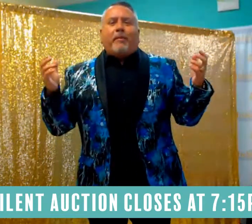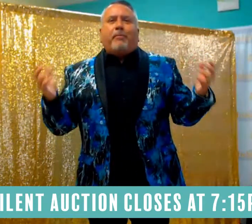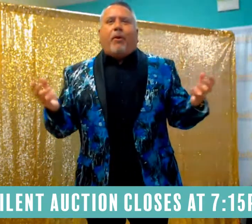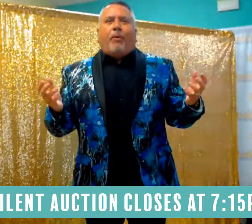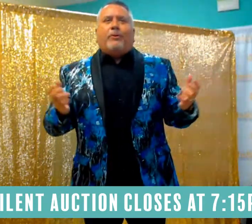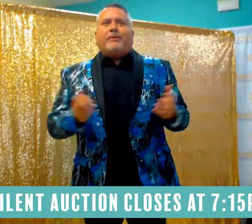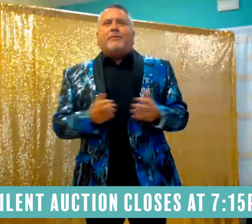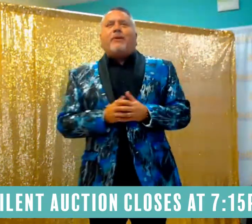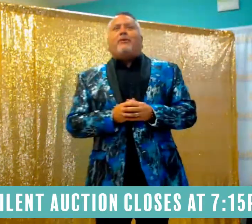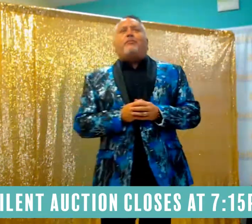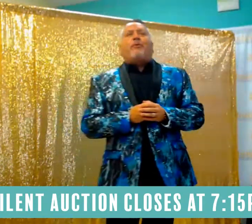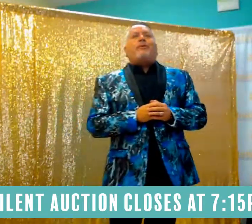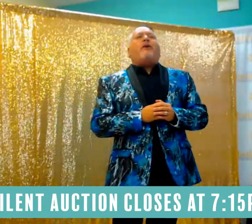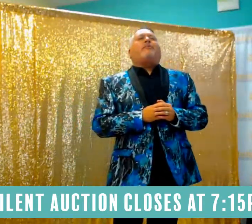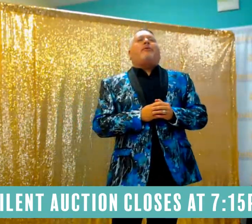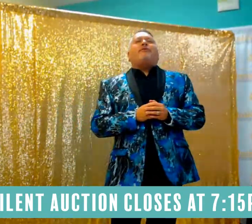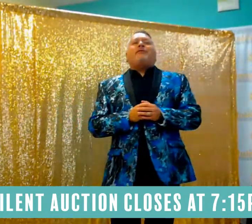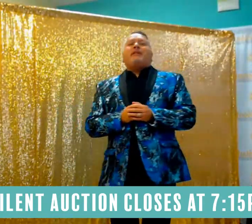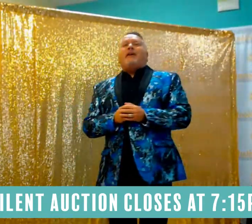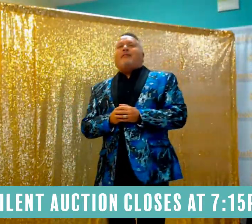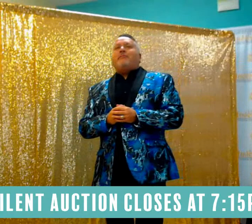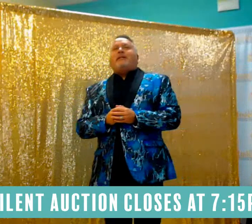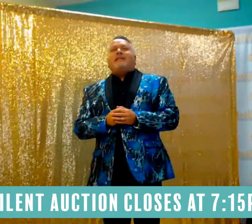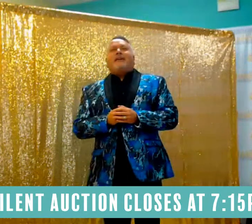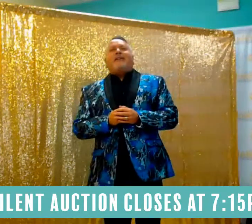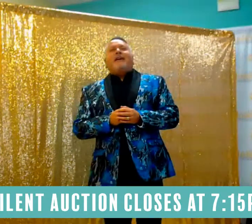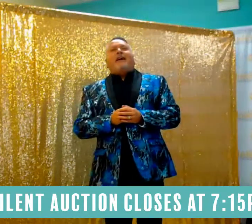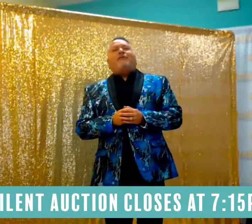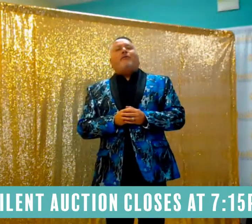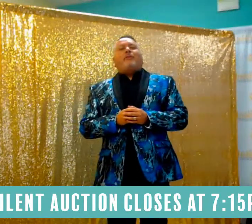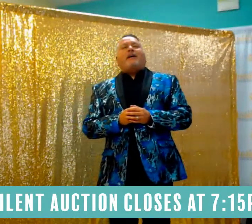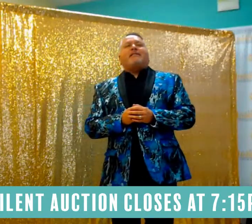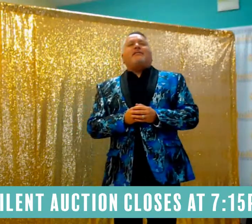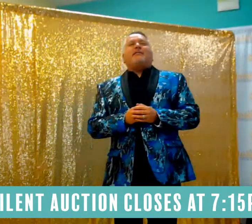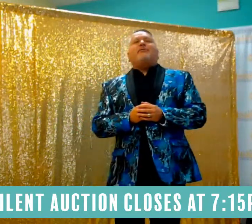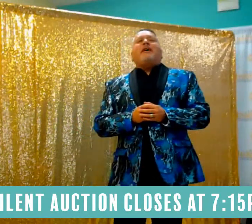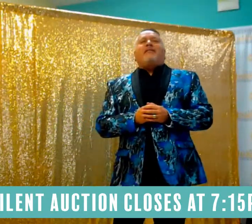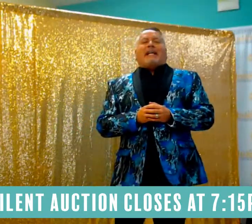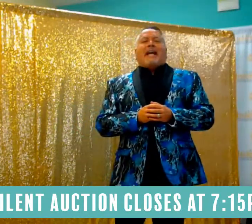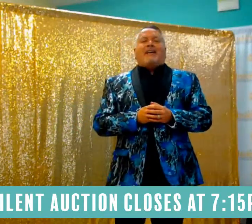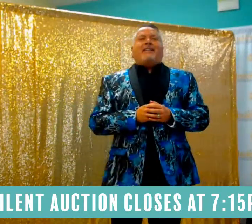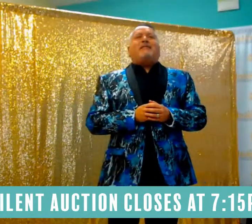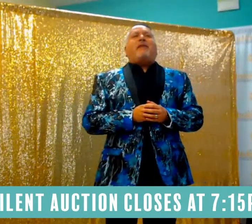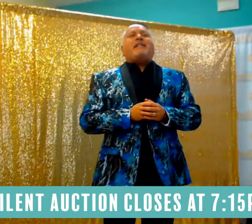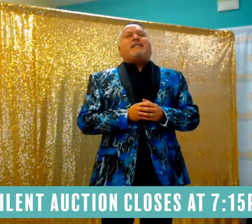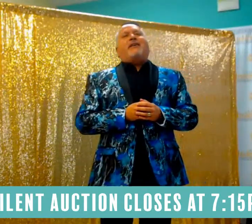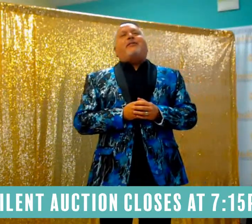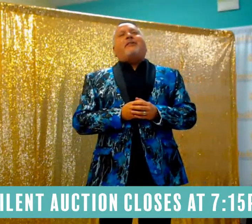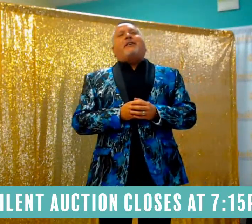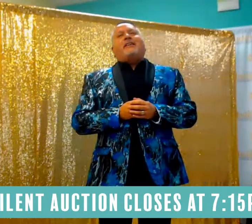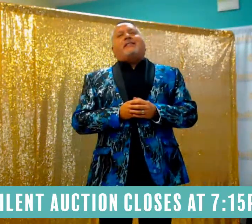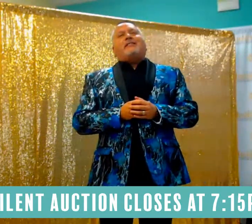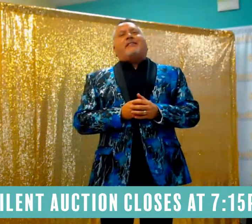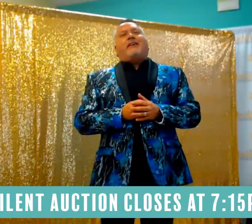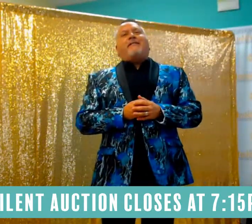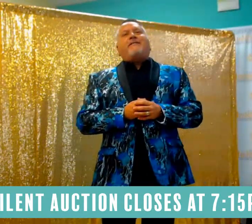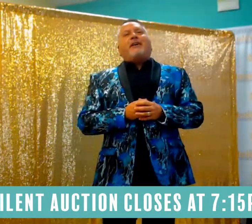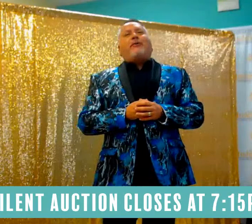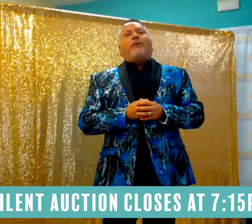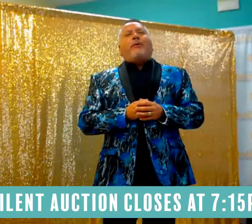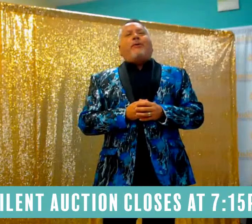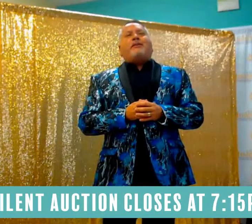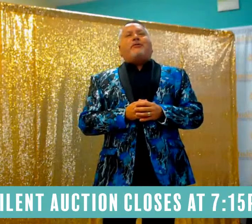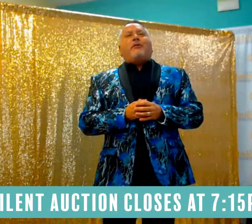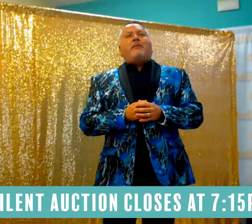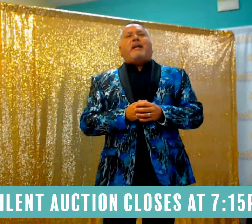Who doesn't want to bowl? Who doesn't want to go to Boardwalk Bowl, $50 Pizza Hut, and 4 passes to the Kennedy Space Center? Sounds like a lot of